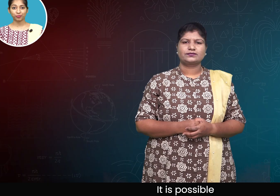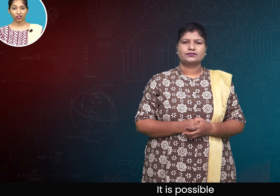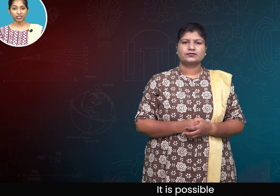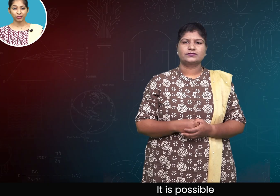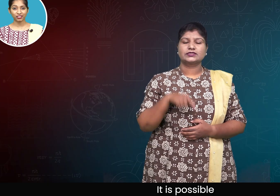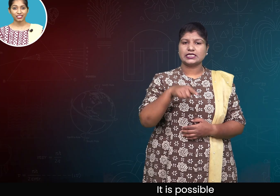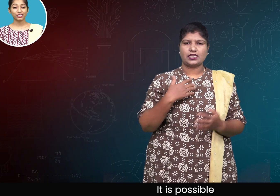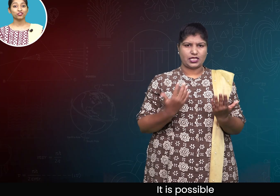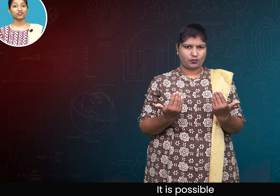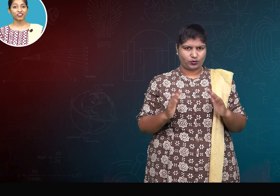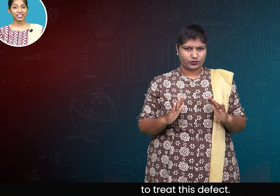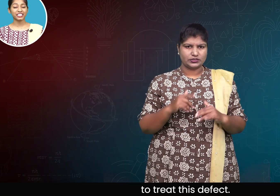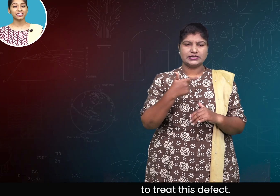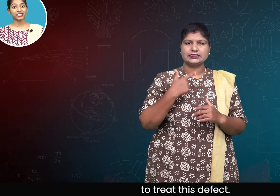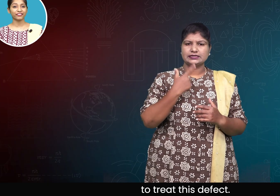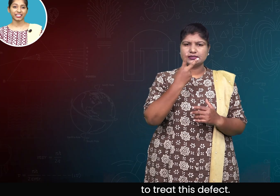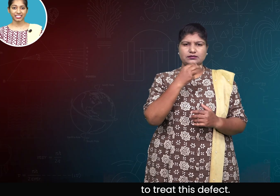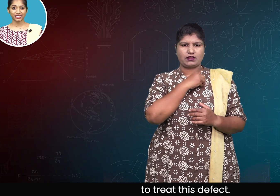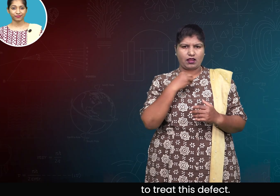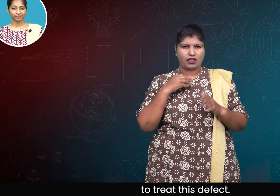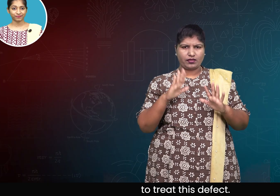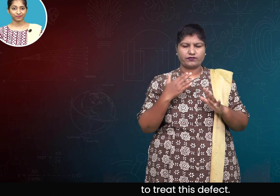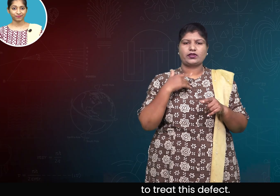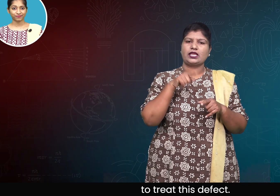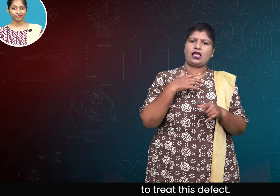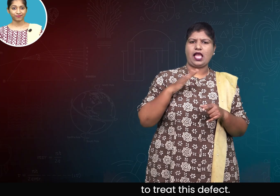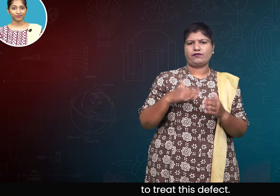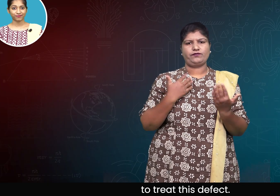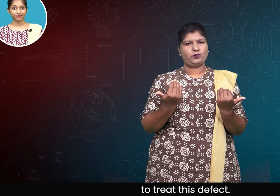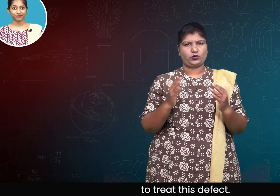It is possible to treat this defect.